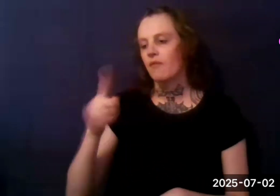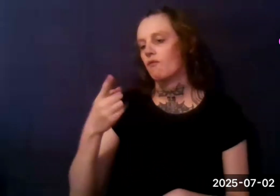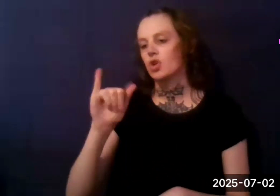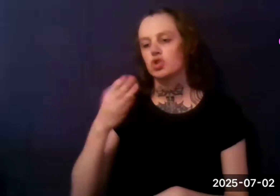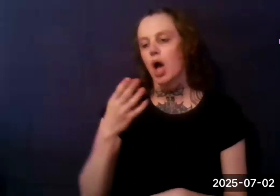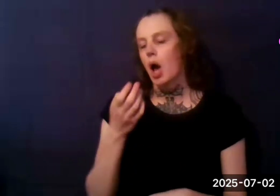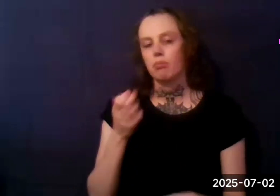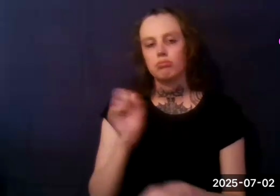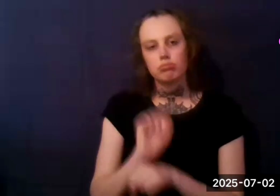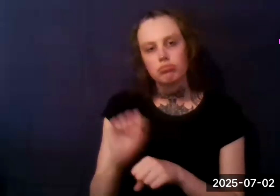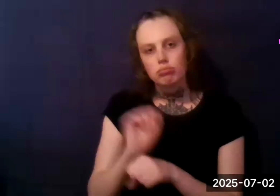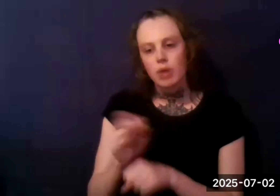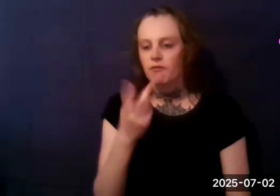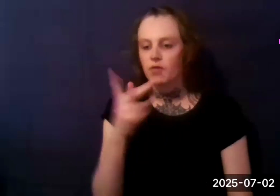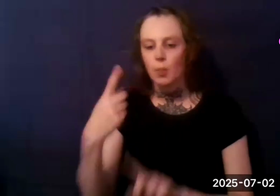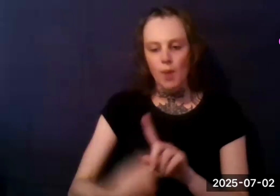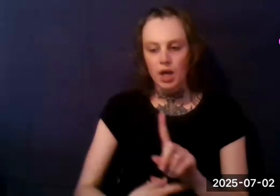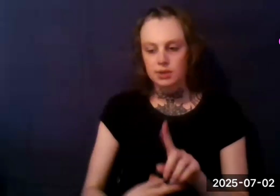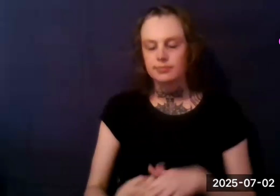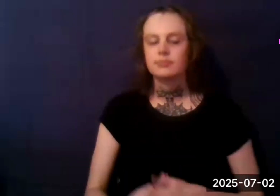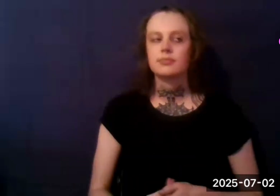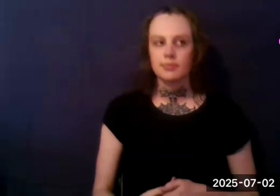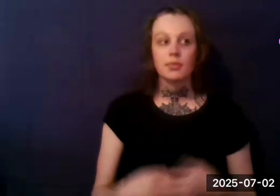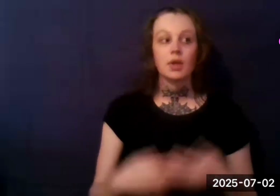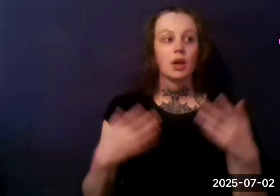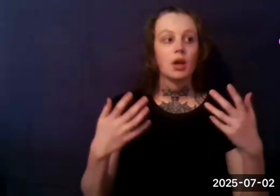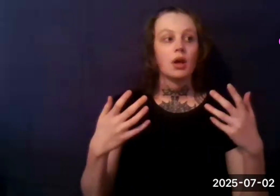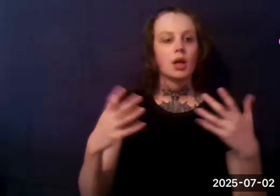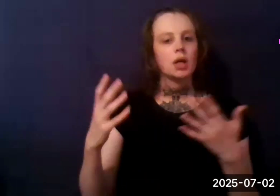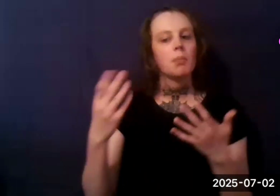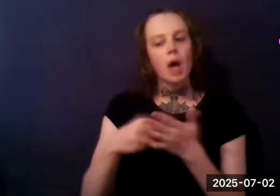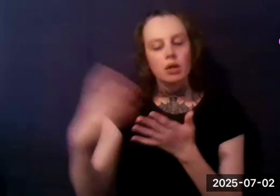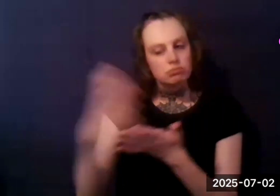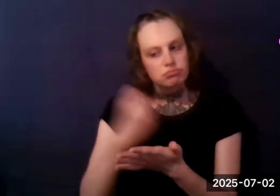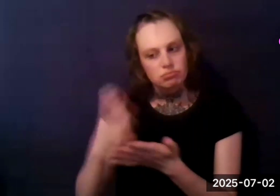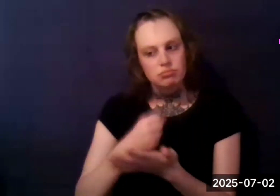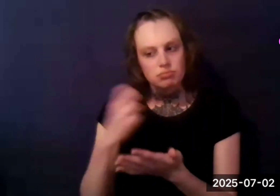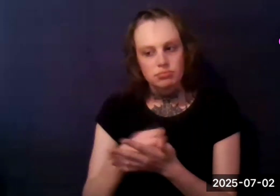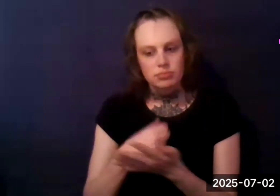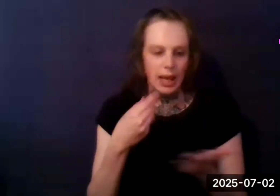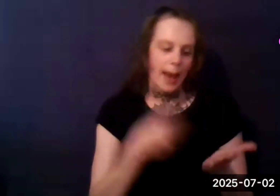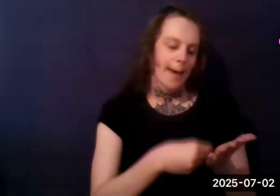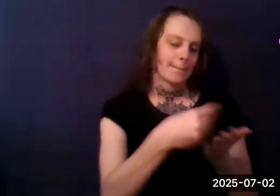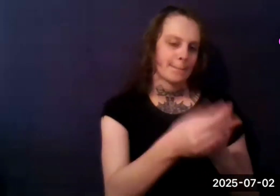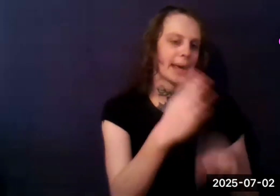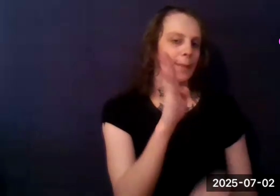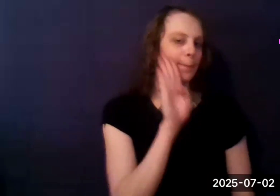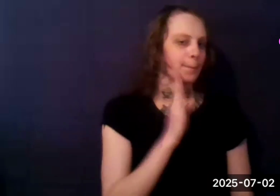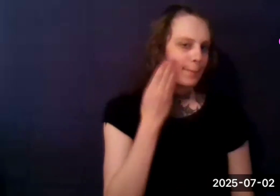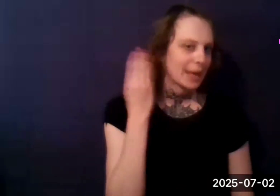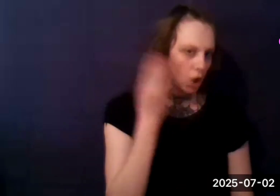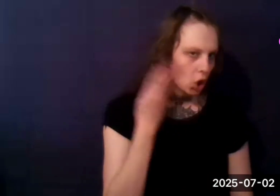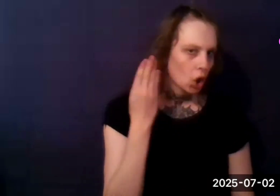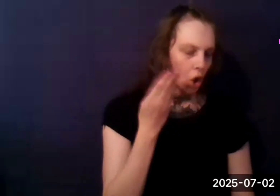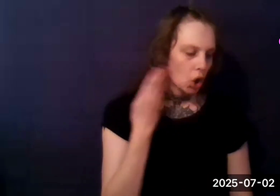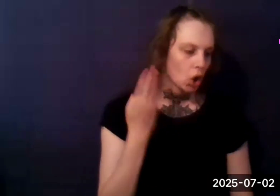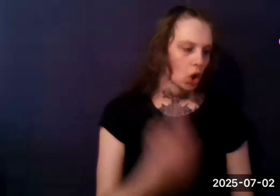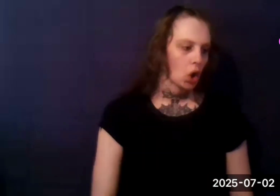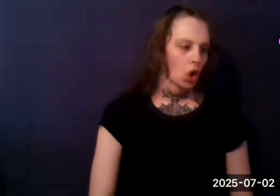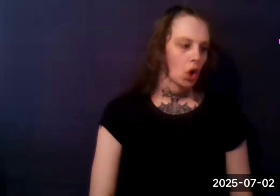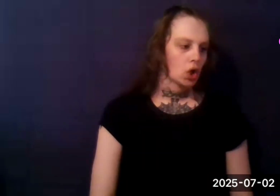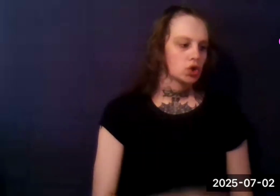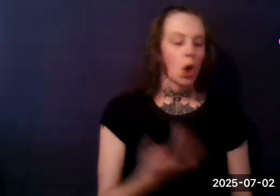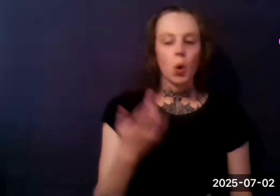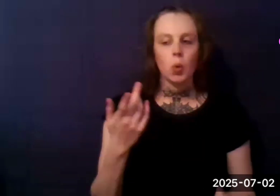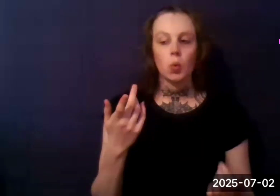go like buy beer and stuff because I had some older friends. And So my drinking didn't really